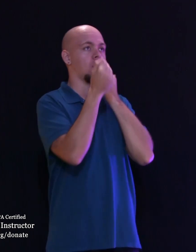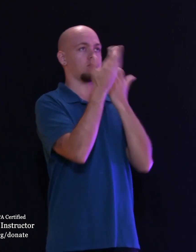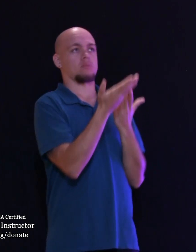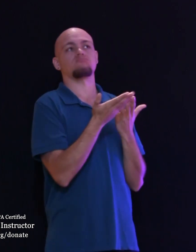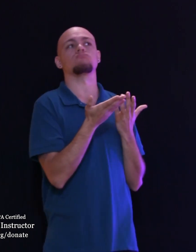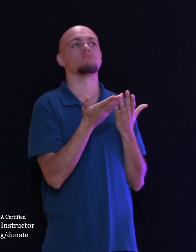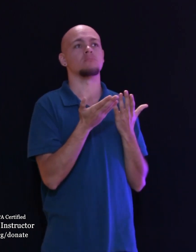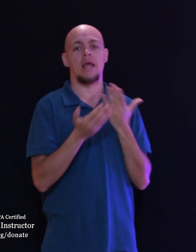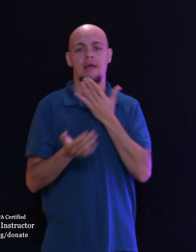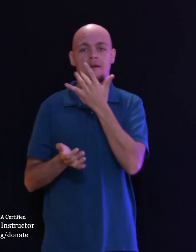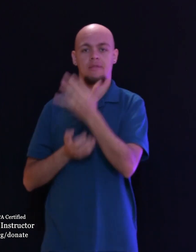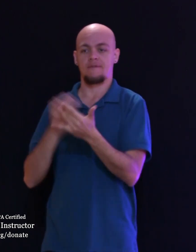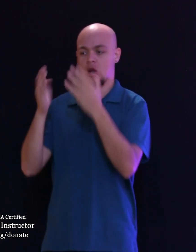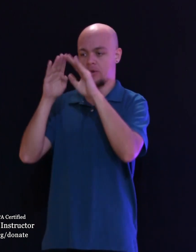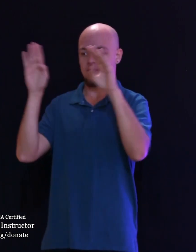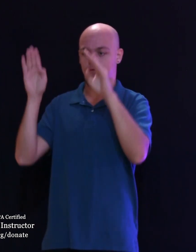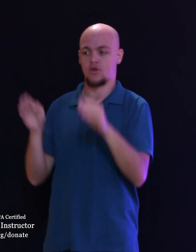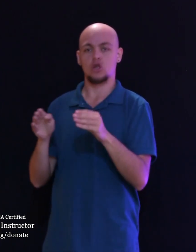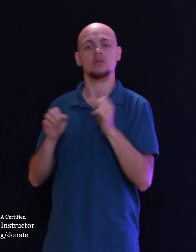to disobey?